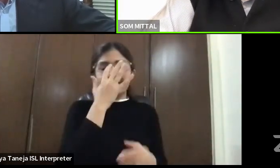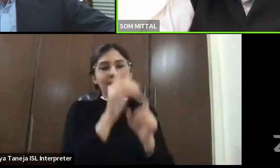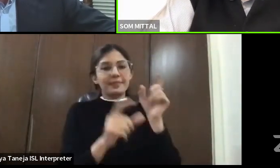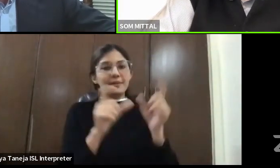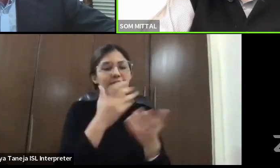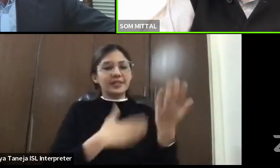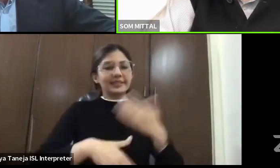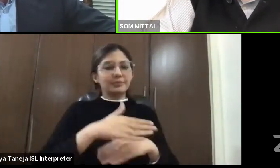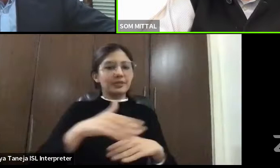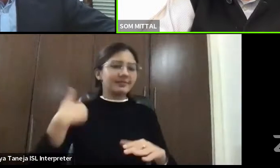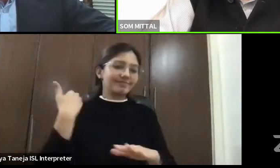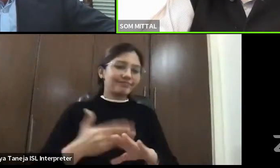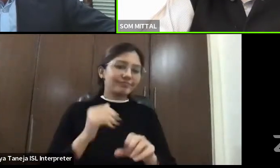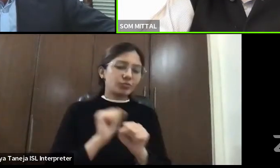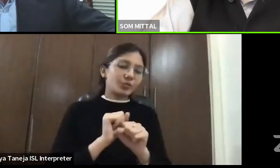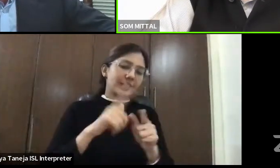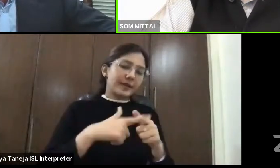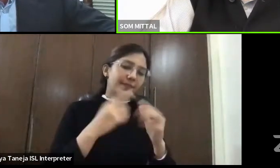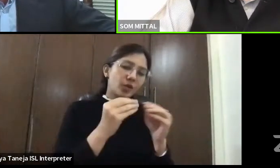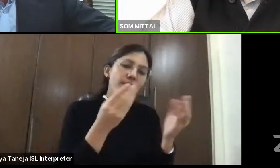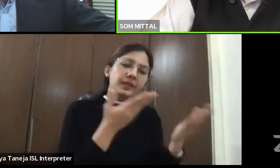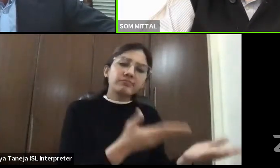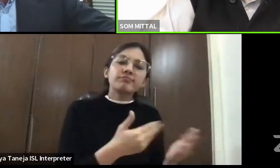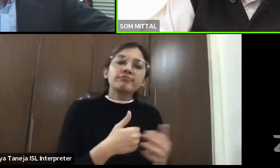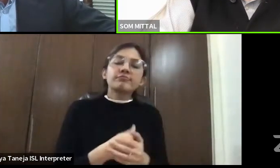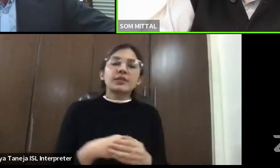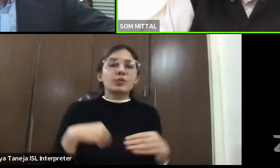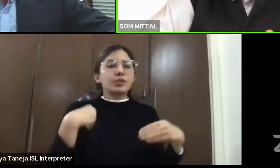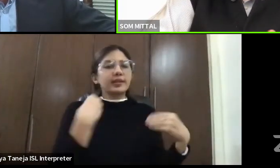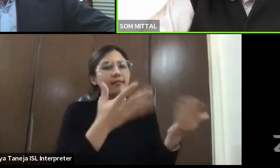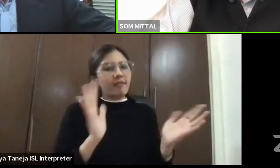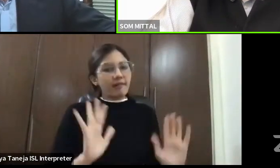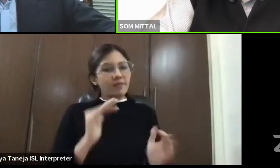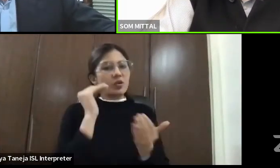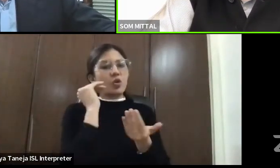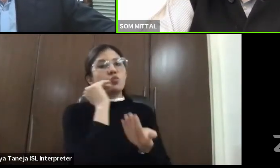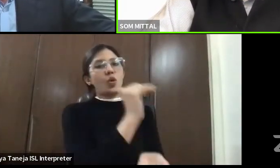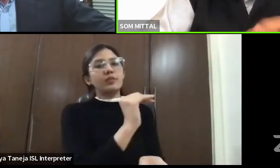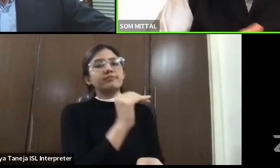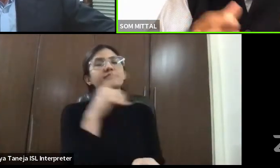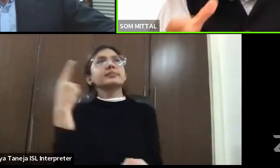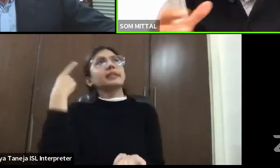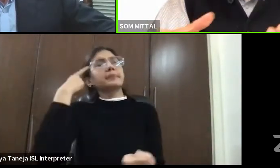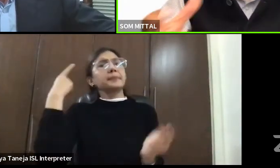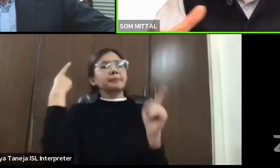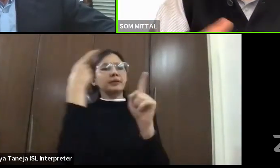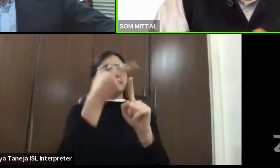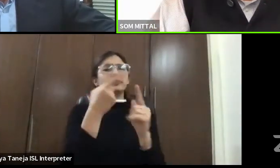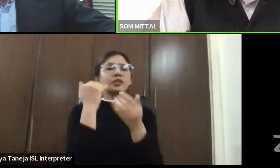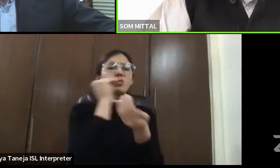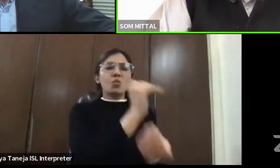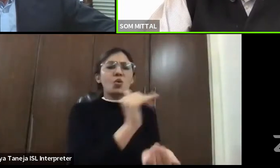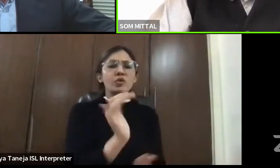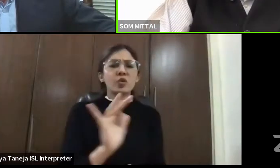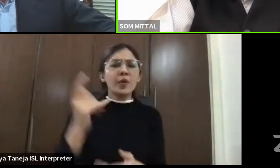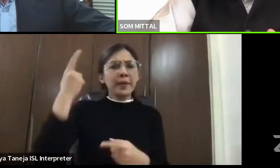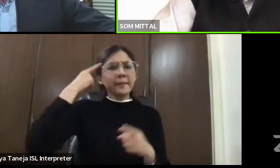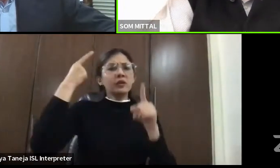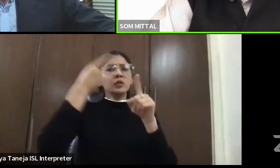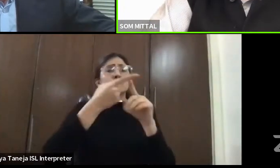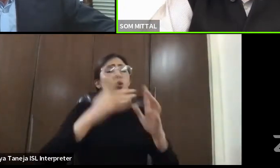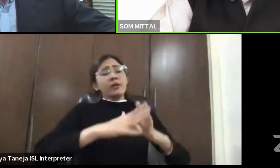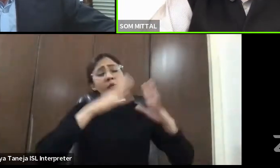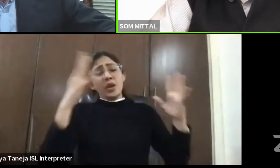been working towards employment. We have been giving awards. Now, the purpose of these awards is not awards, of course, it is to recognize the great